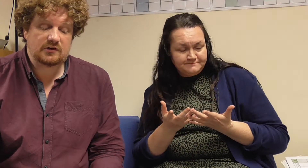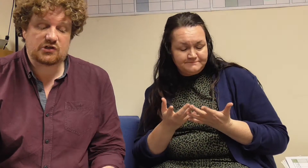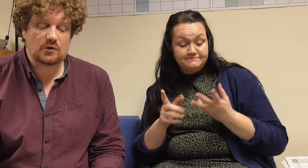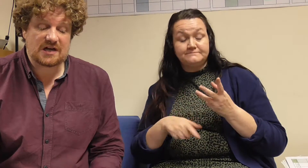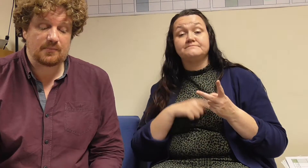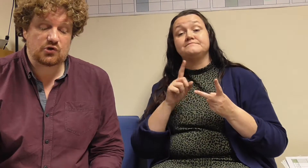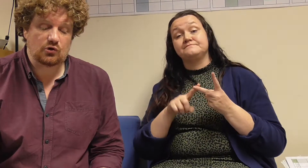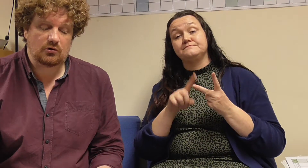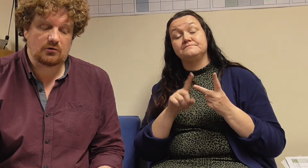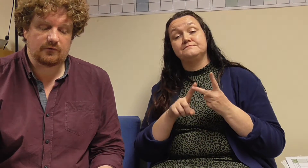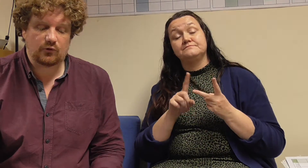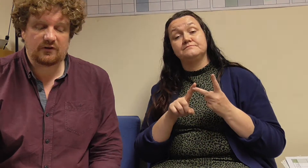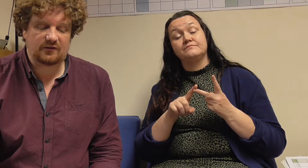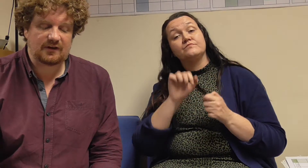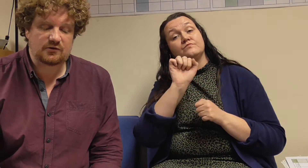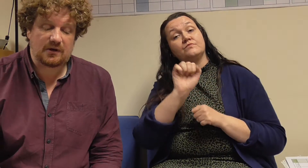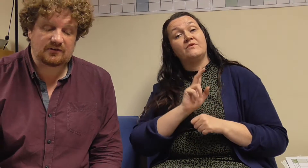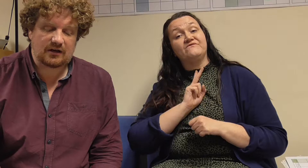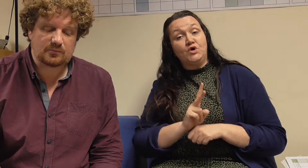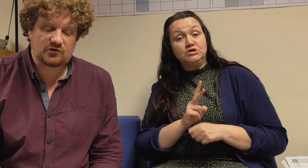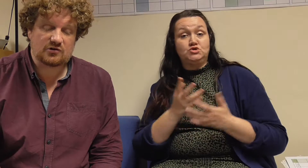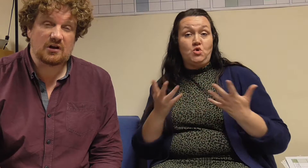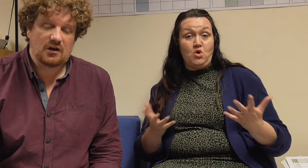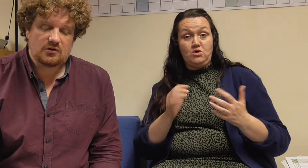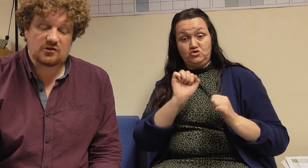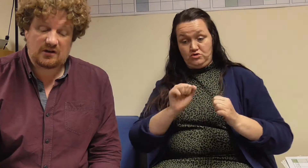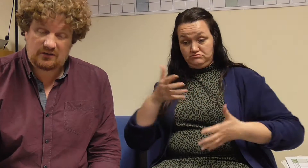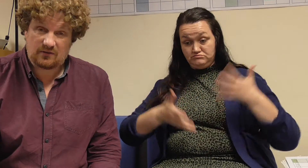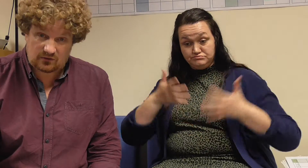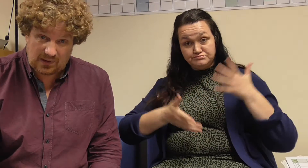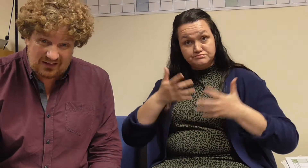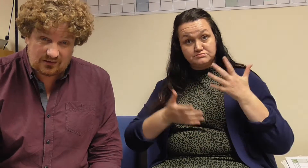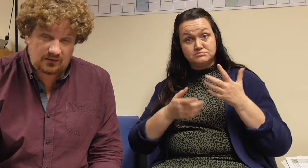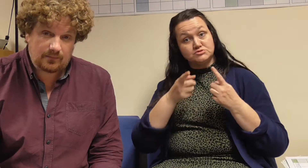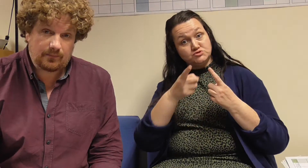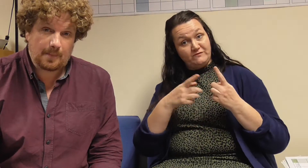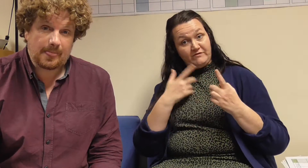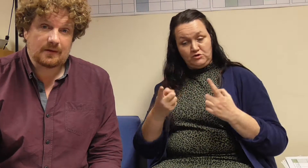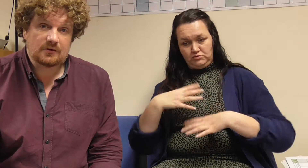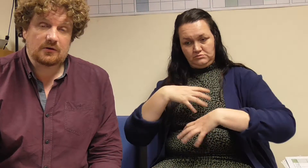Next one, did you adapt your voice/BSL expression to the needs of the space?